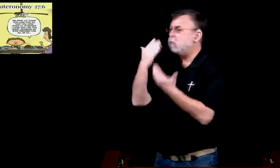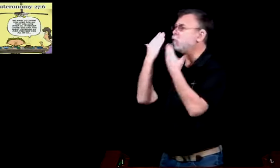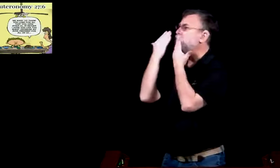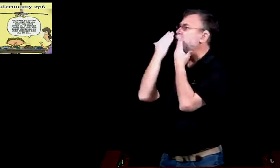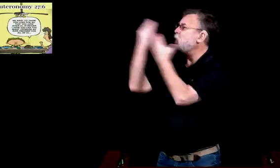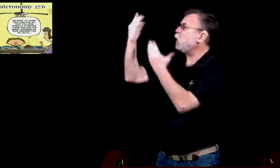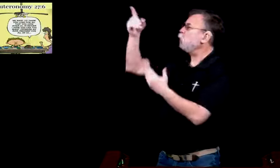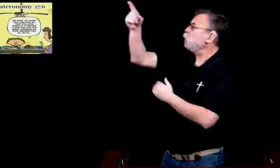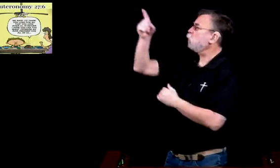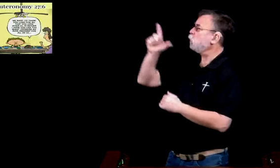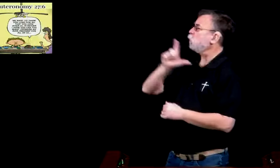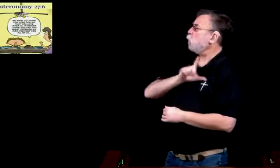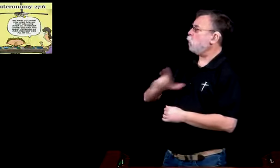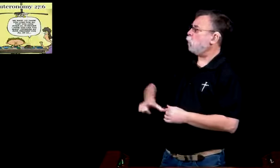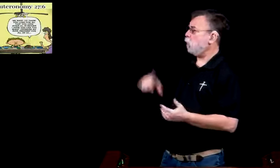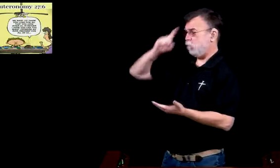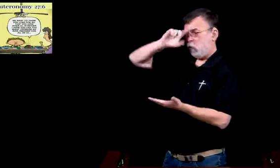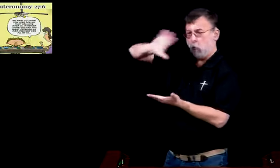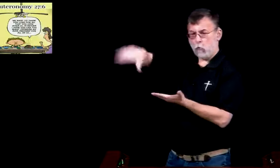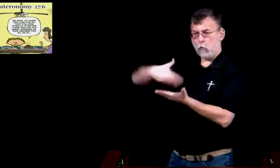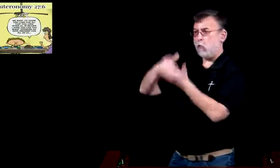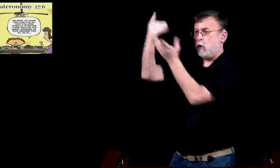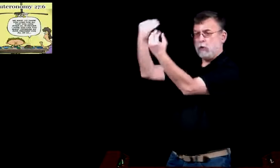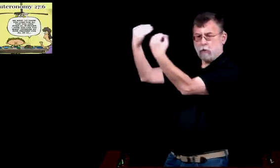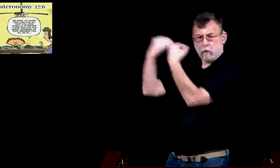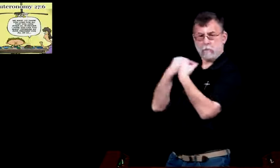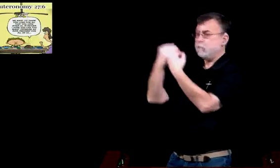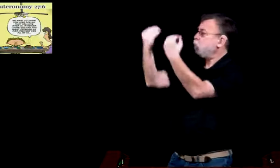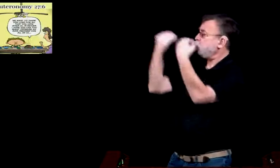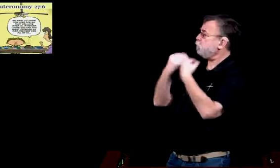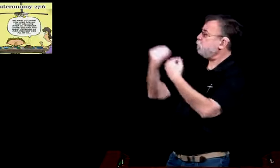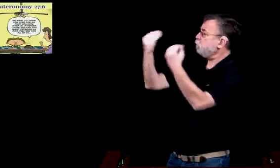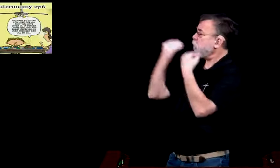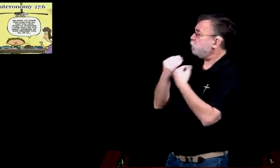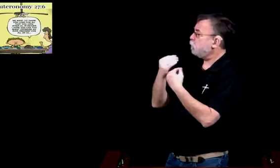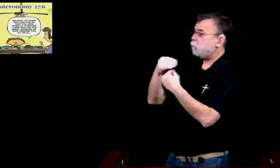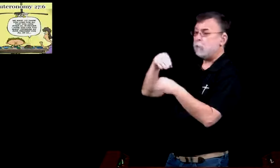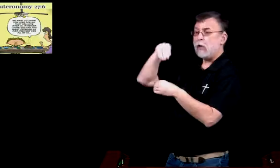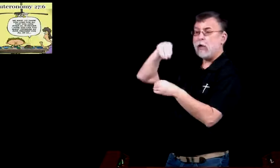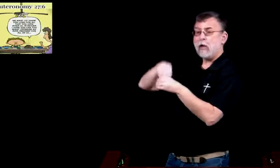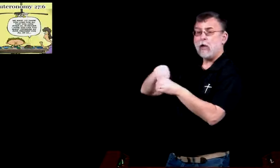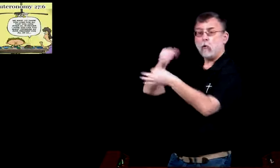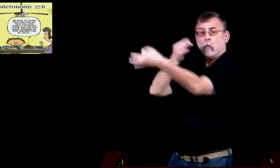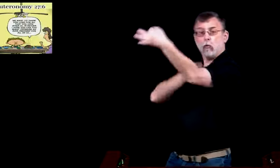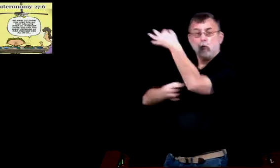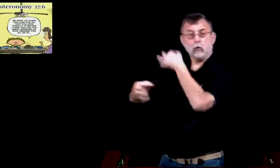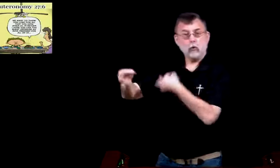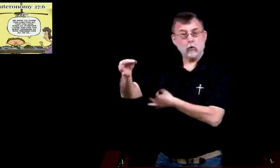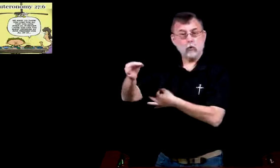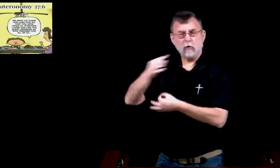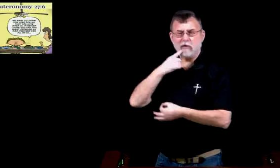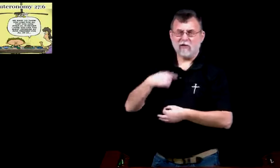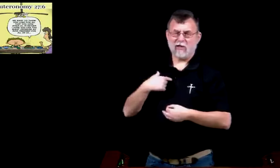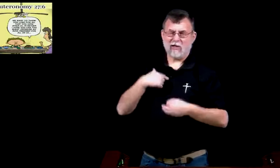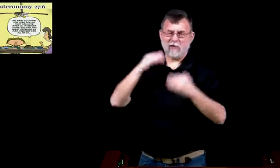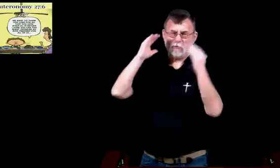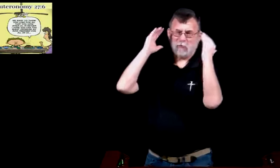And he says, oh, I want to thank you, Lord, for all you have given us. And in return, I hope